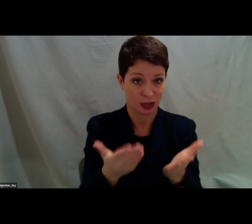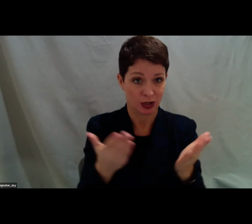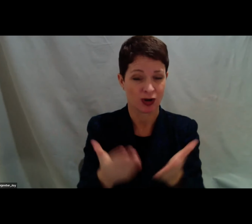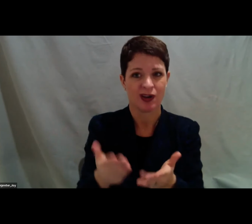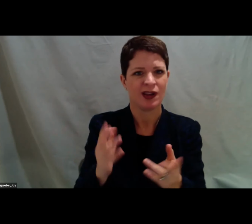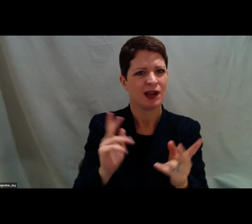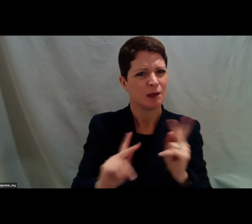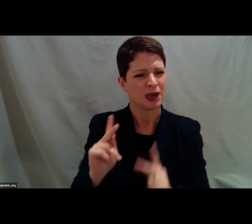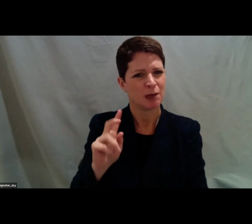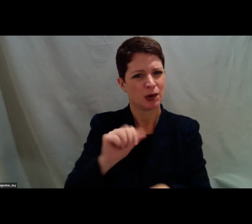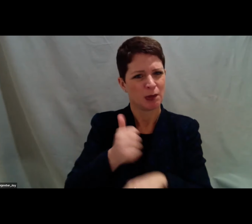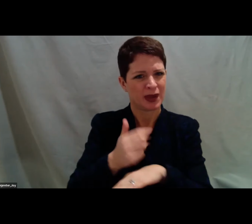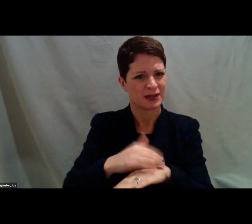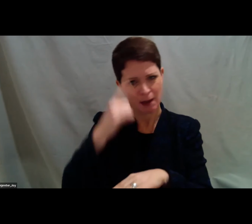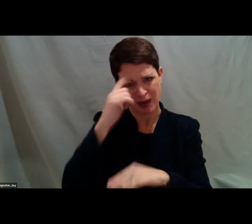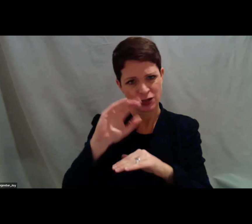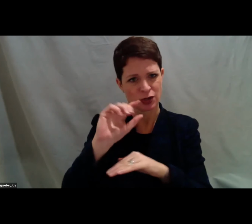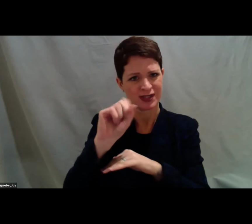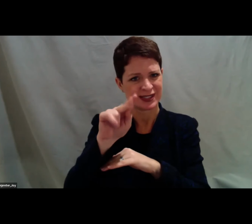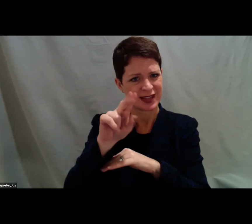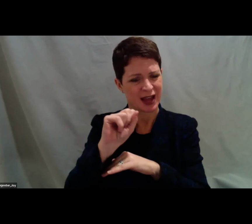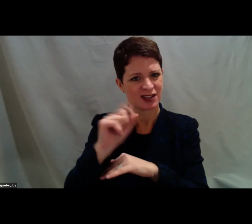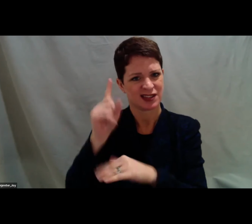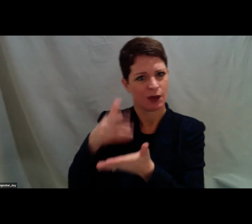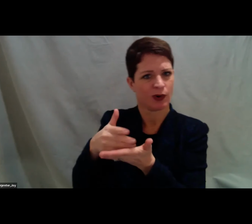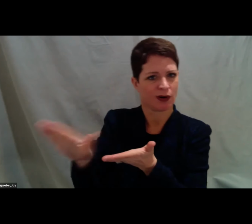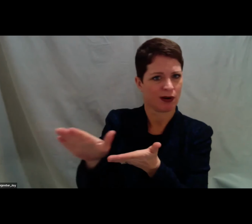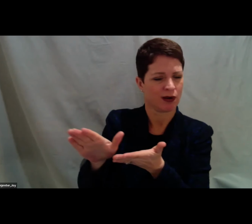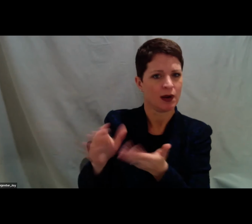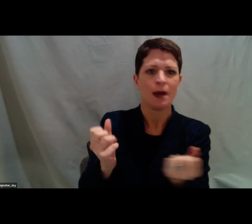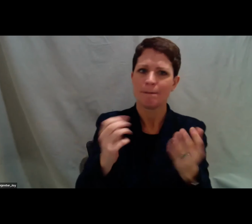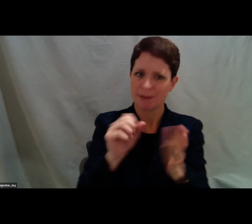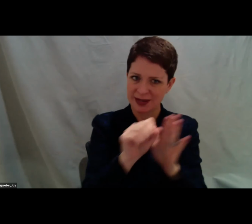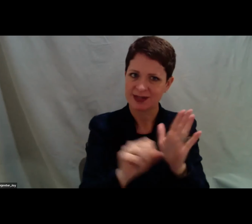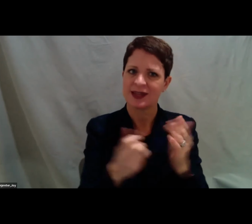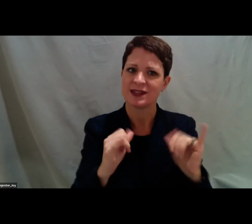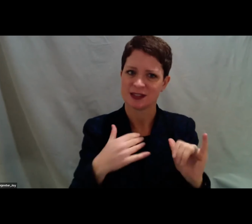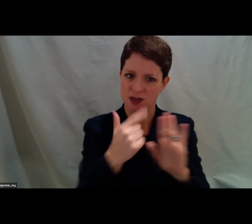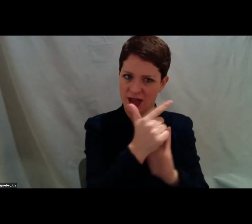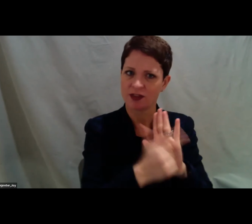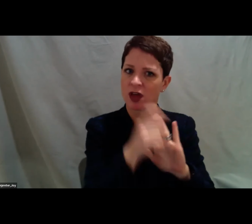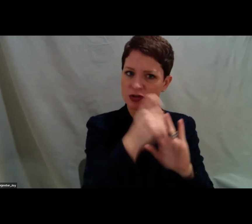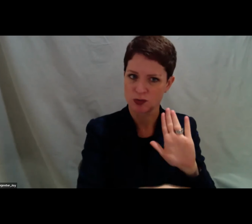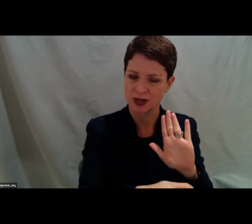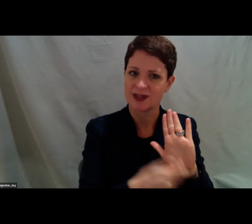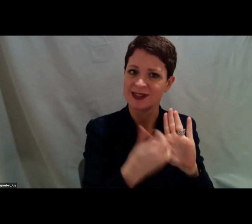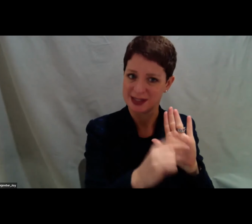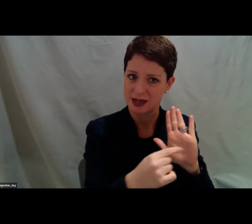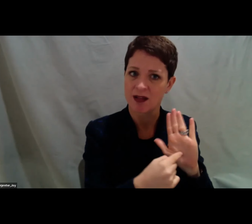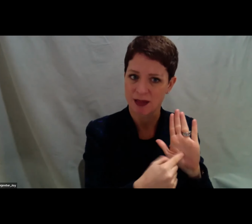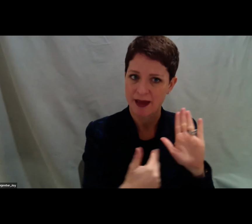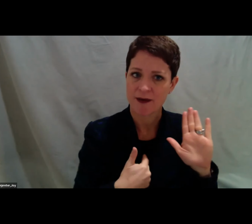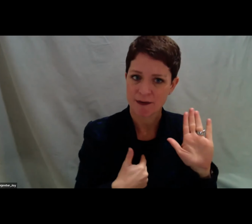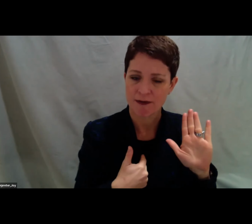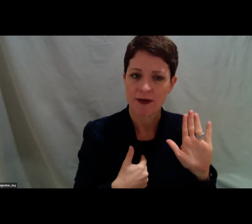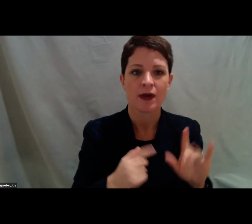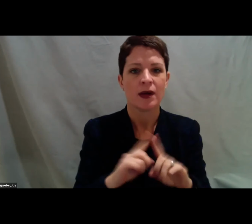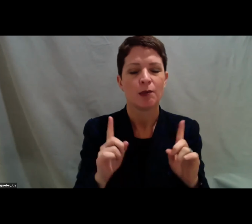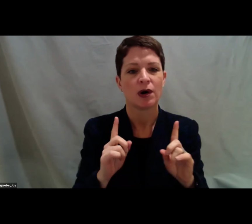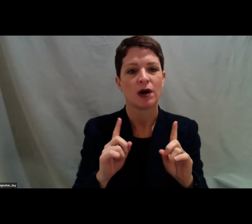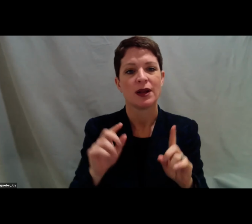people based on mental status. The majority of states still have these laws on the books. So in order to define